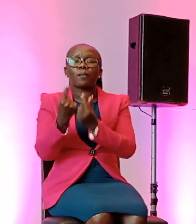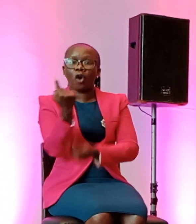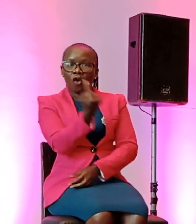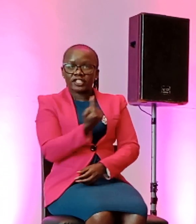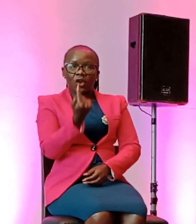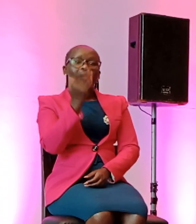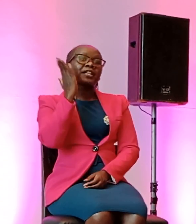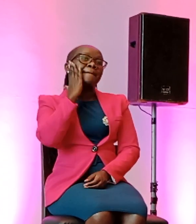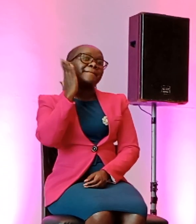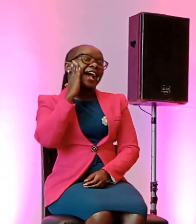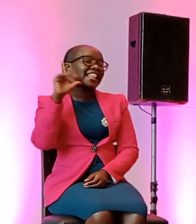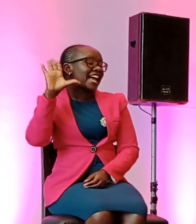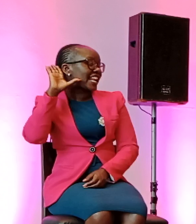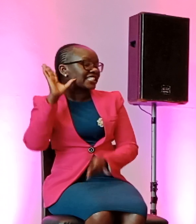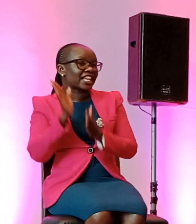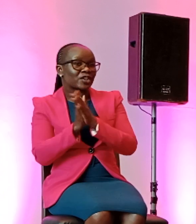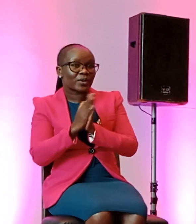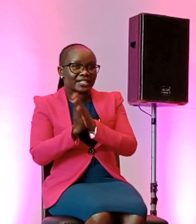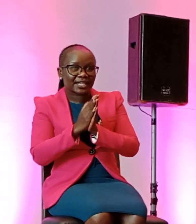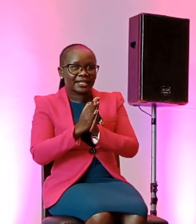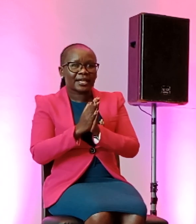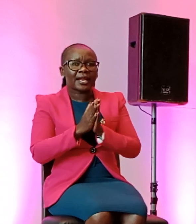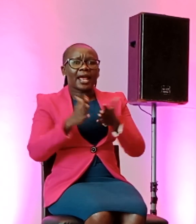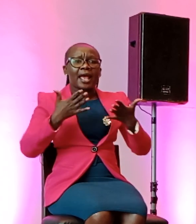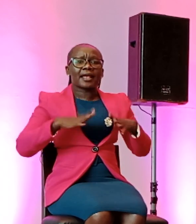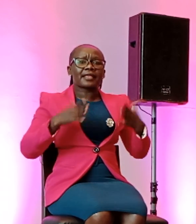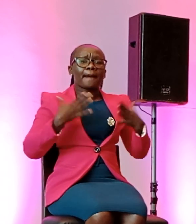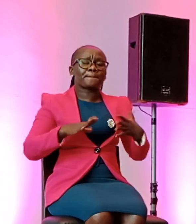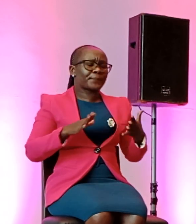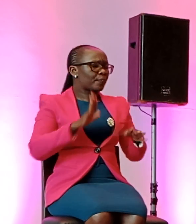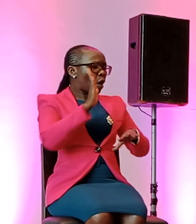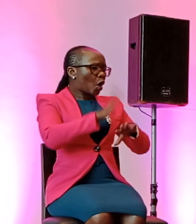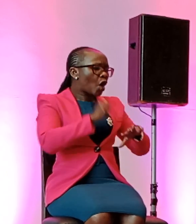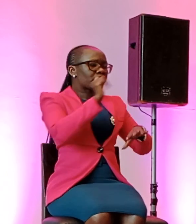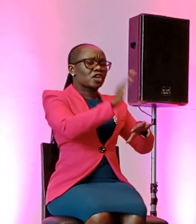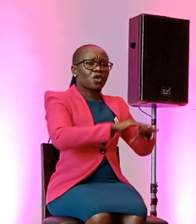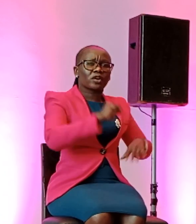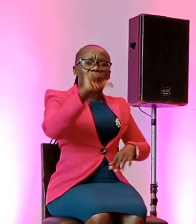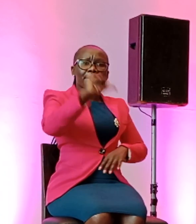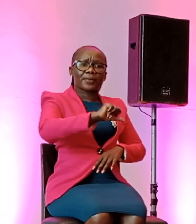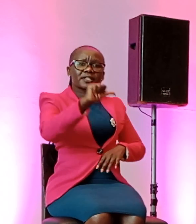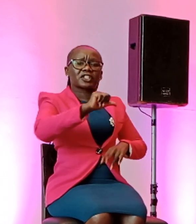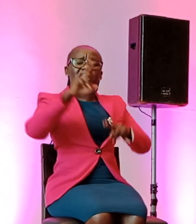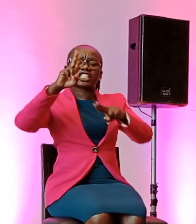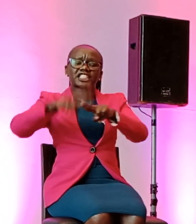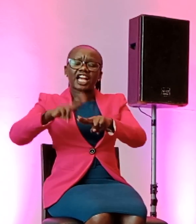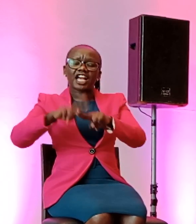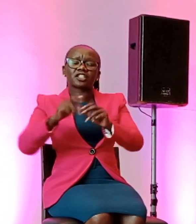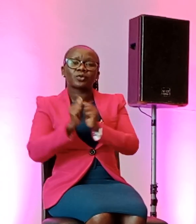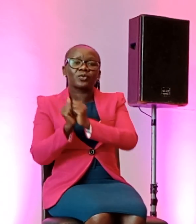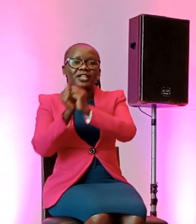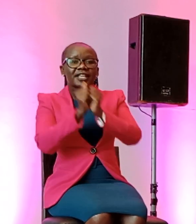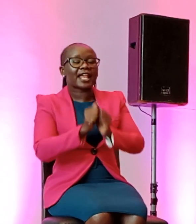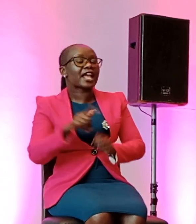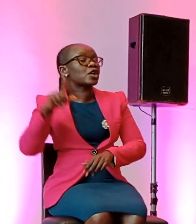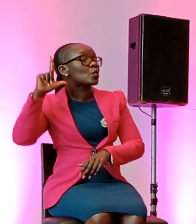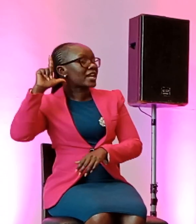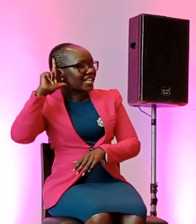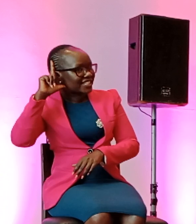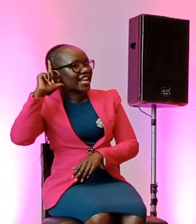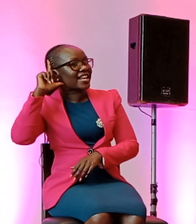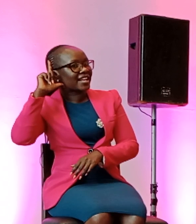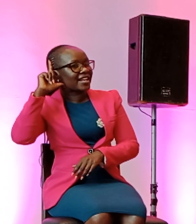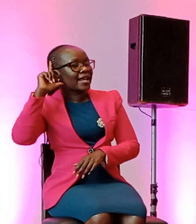single mothers. The people describe others as prostitutes. I went and sat with them to